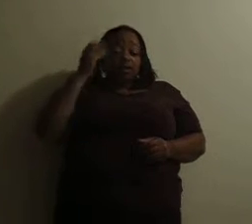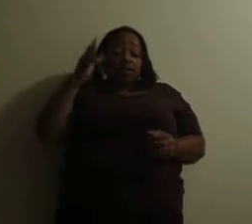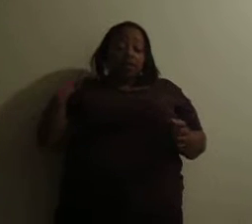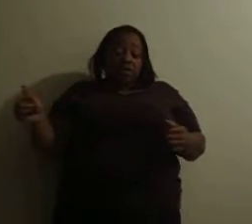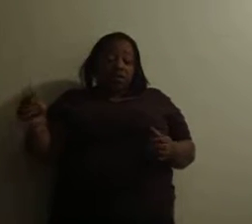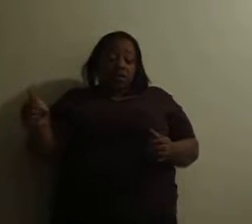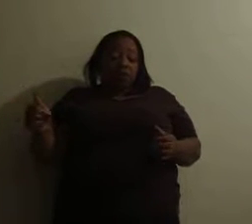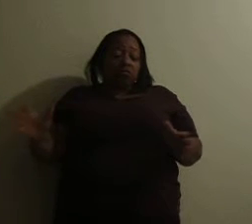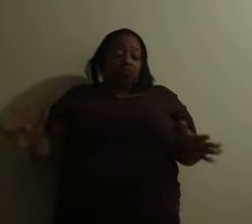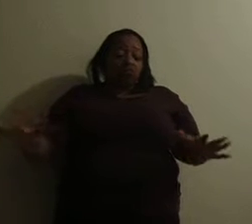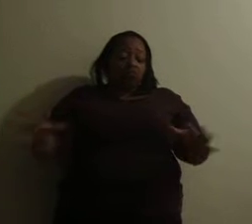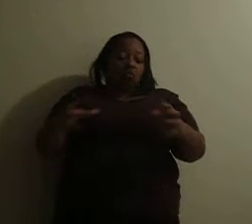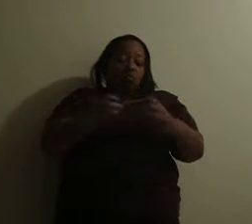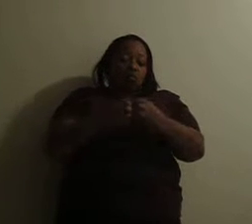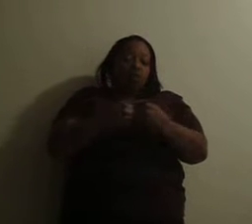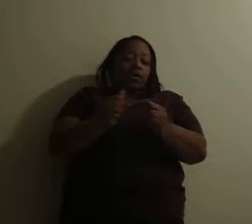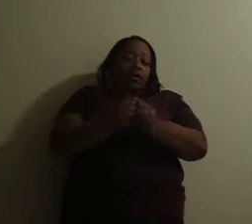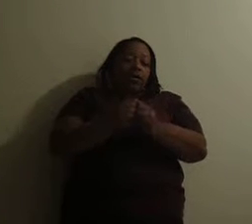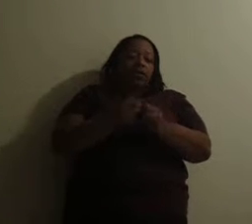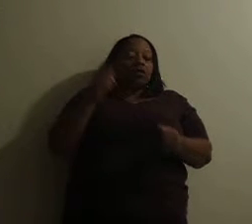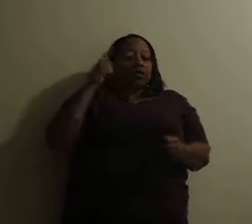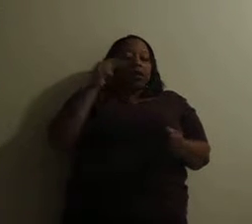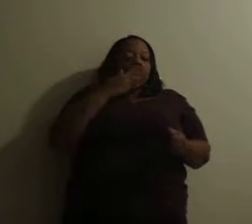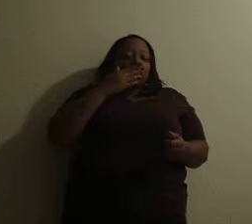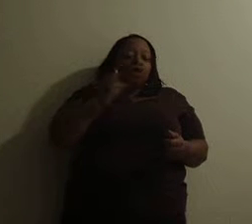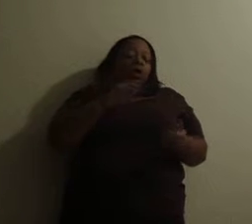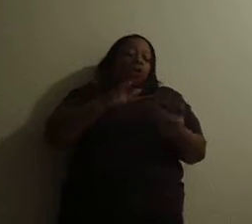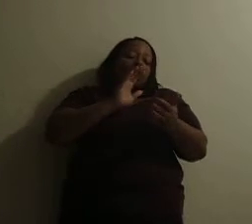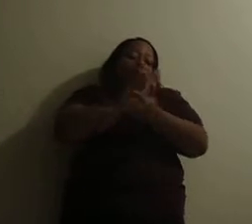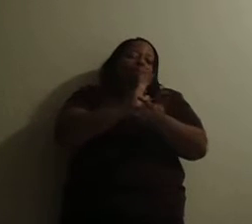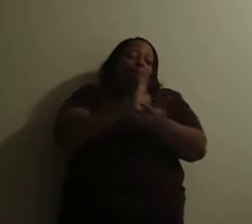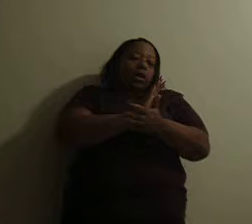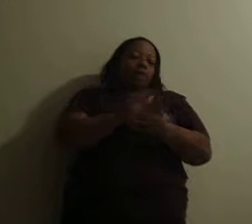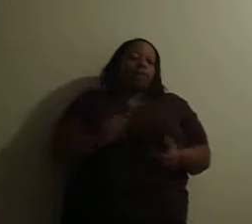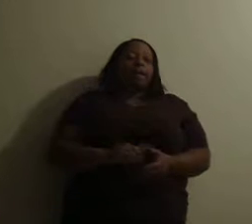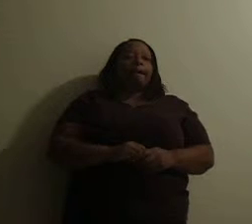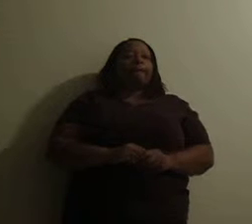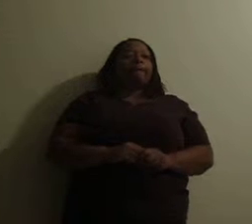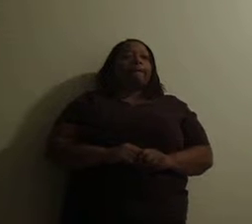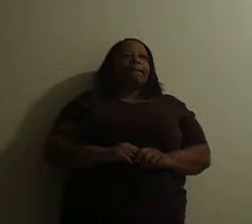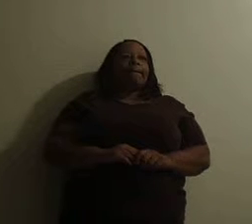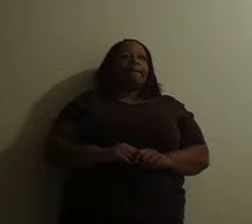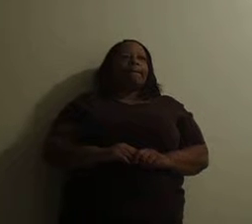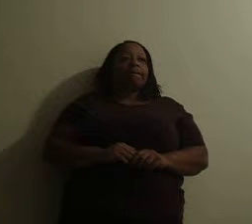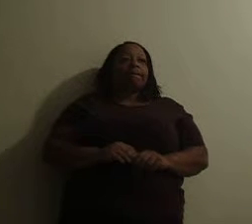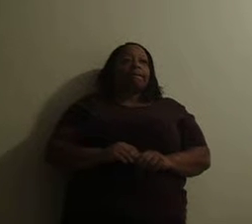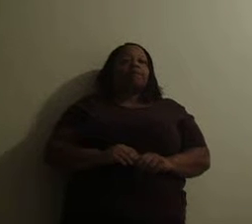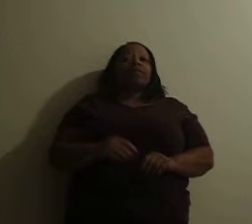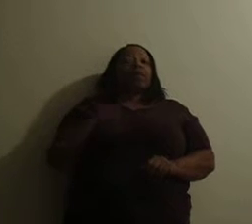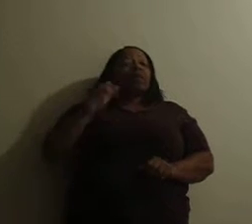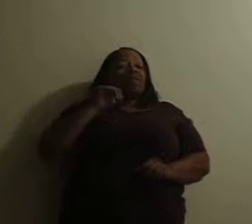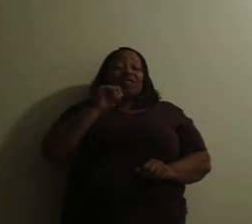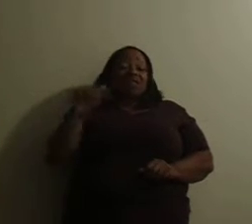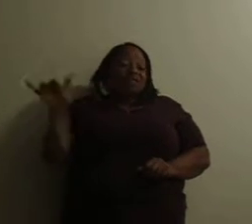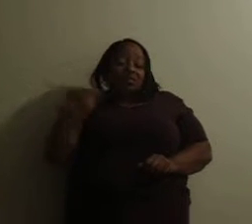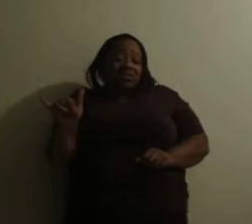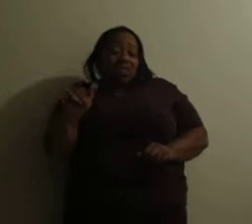little literature review, if you will. Certainly not like a master's thesis, but it's a start.